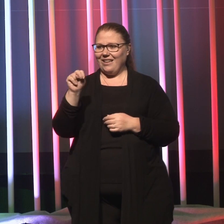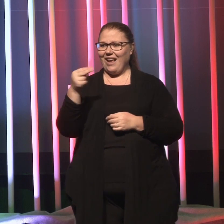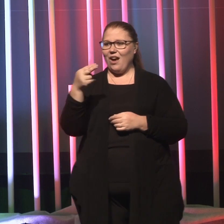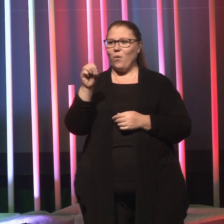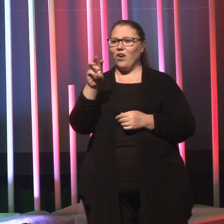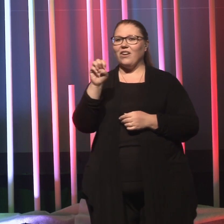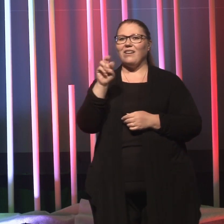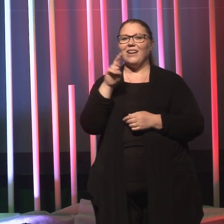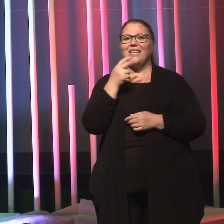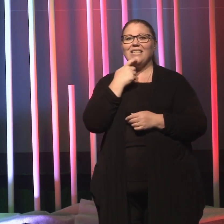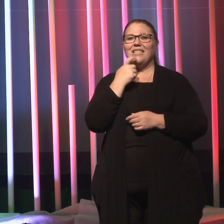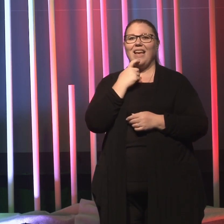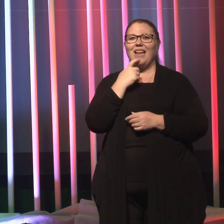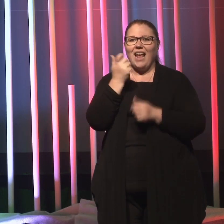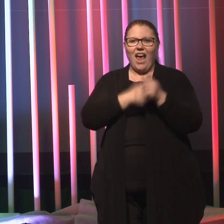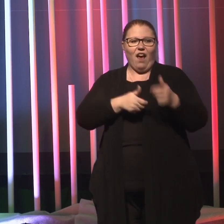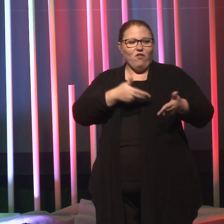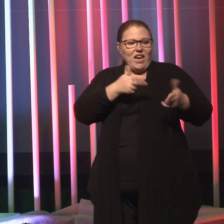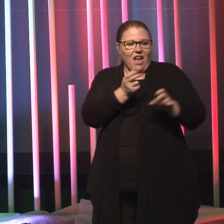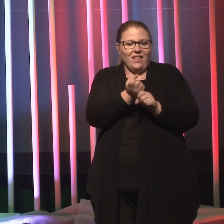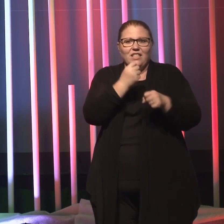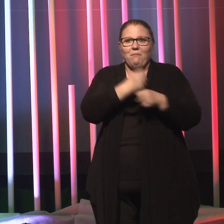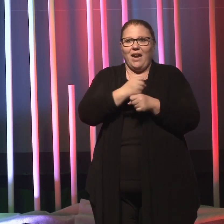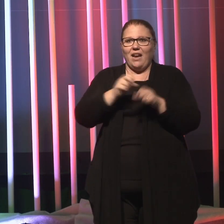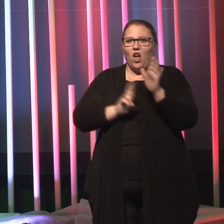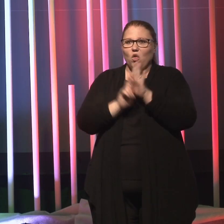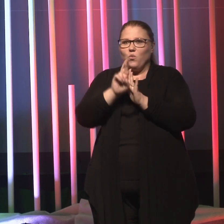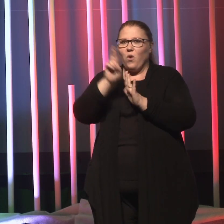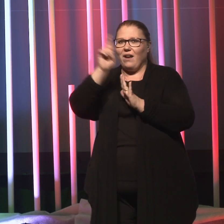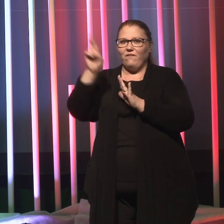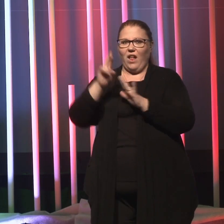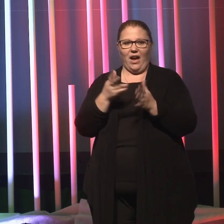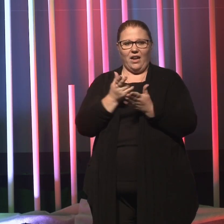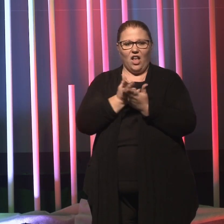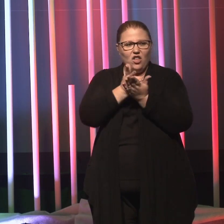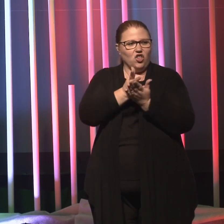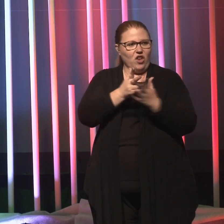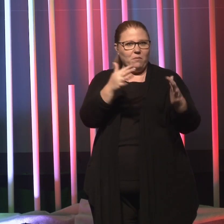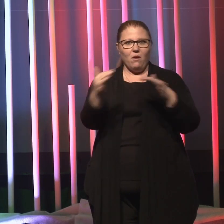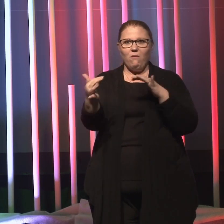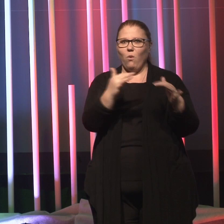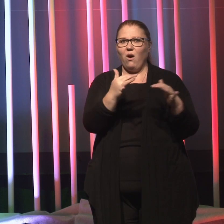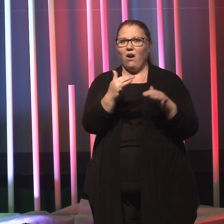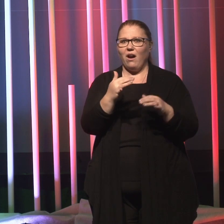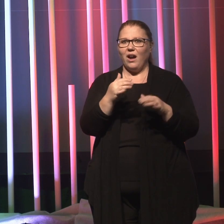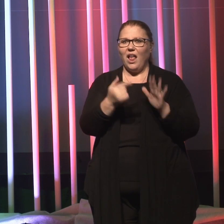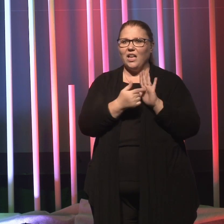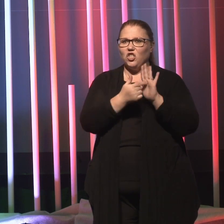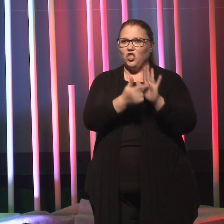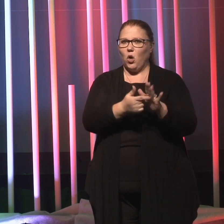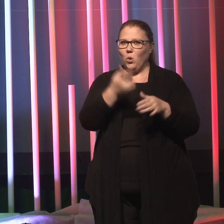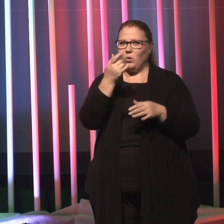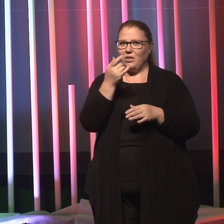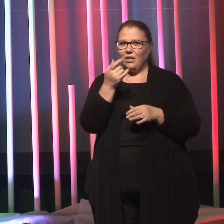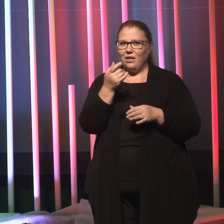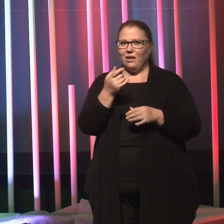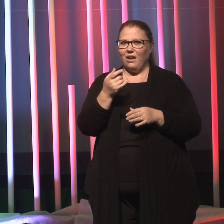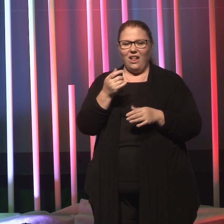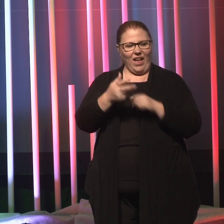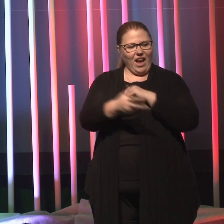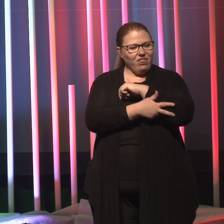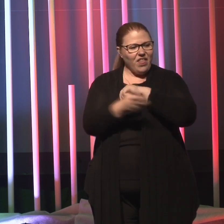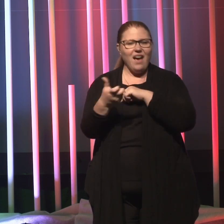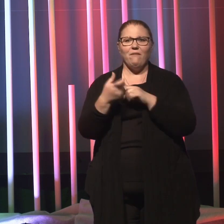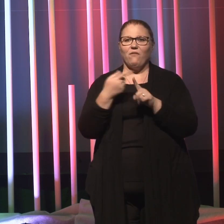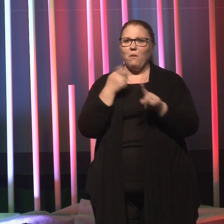made, every warship launched, every rocket fired signifies in the final sense a theft from